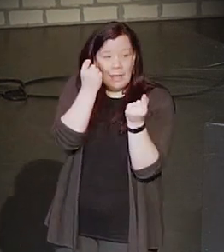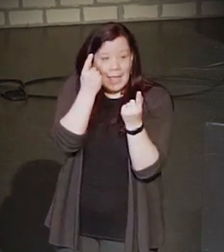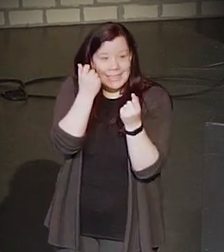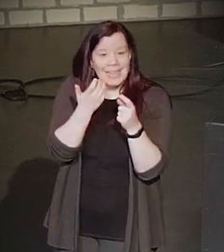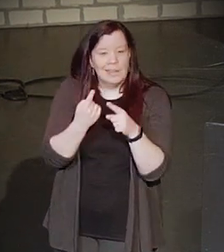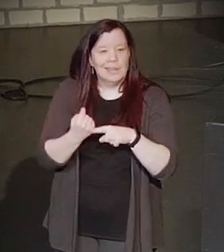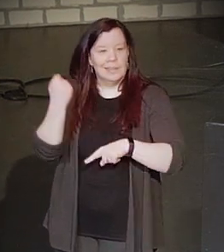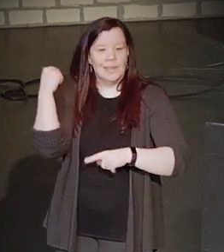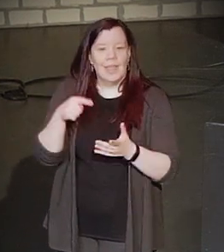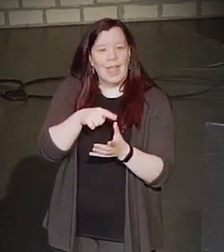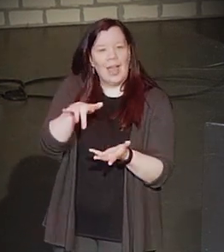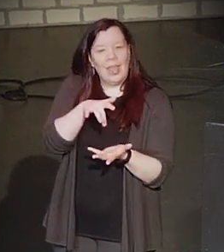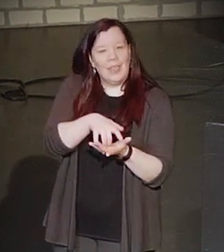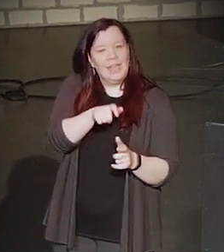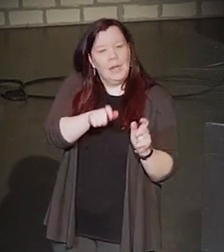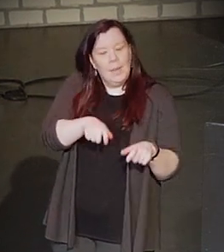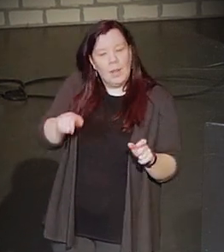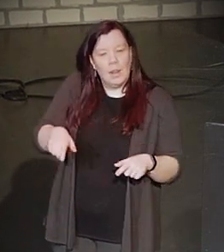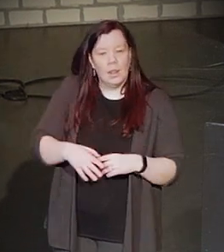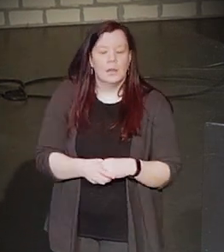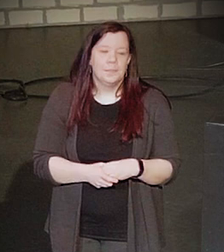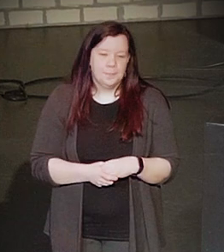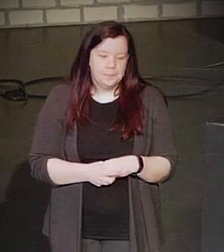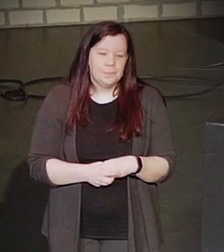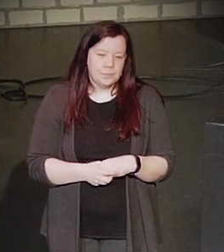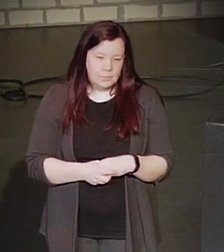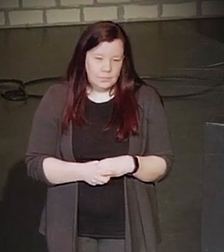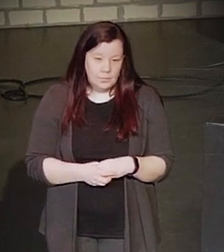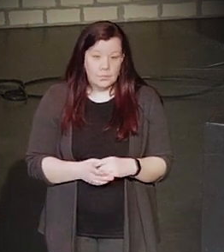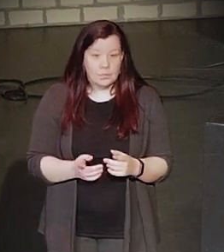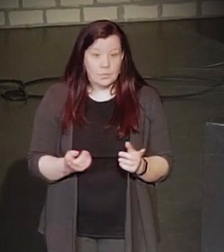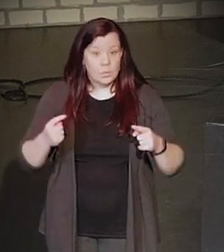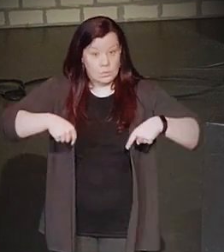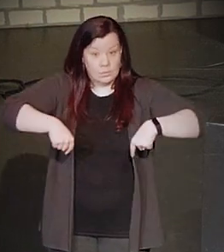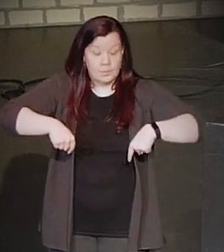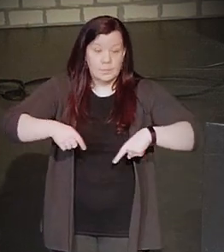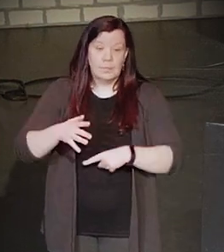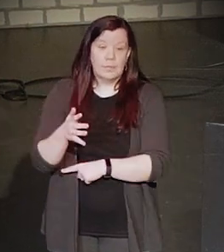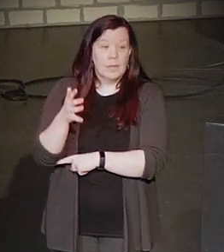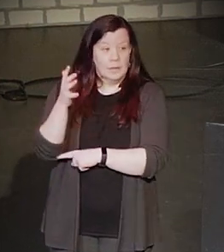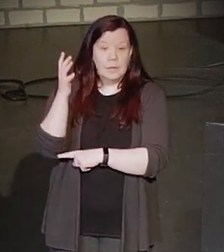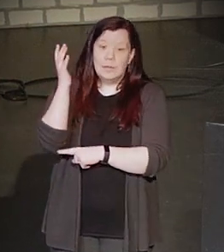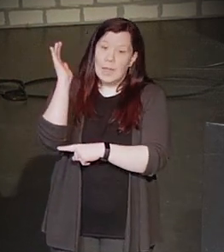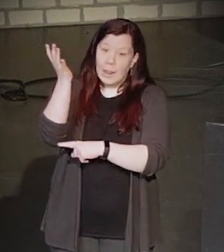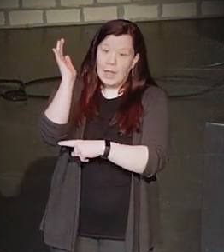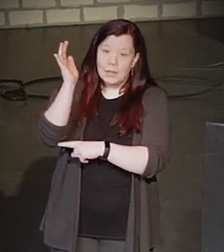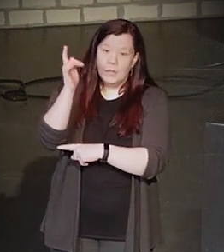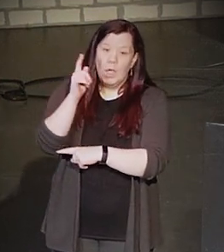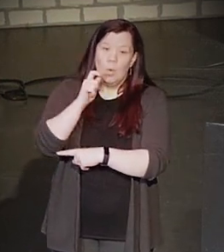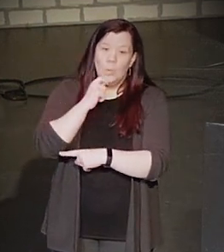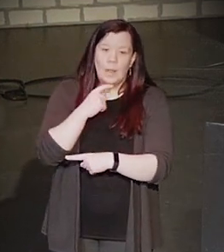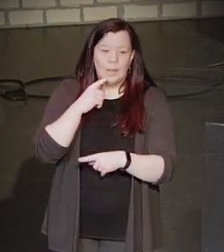ideas of the Athenian people. So what this lecture's doing is going to put specifically